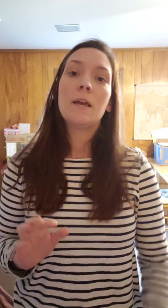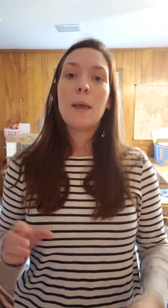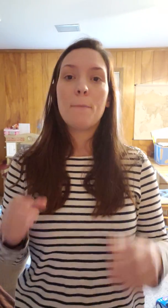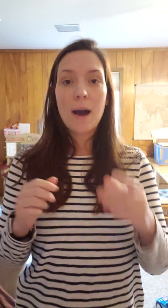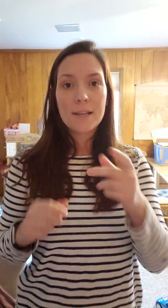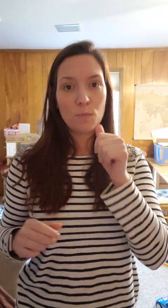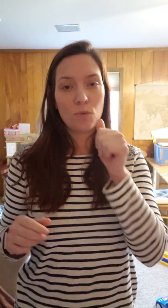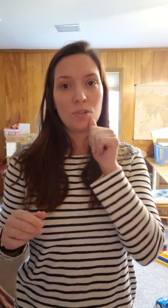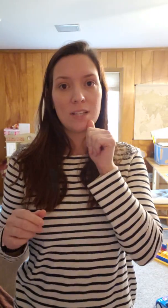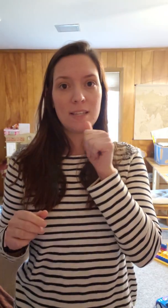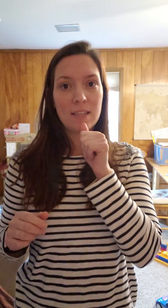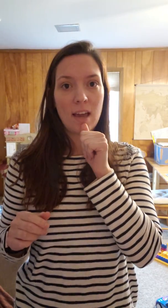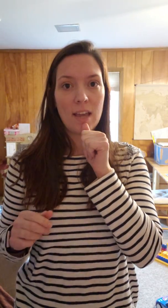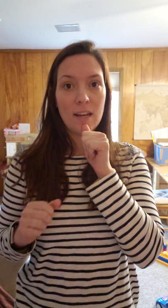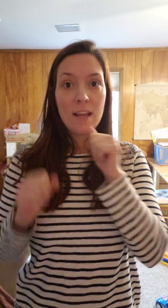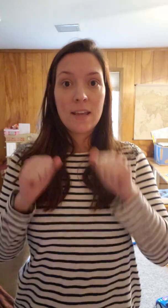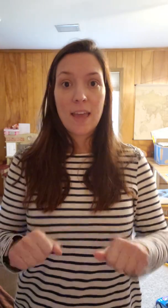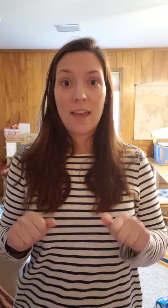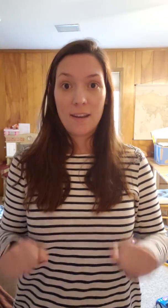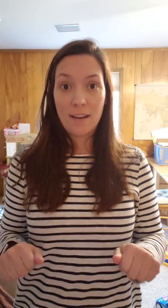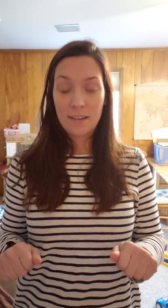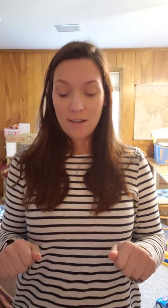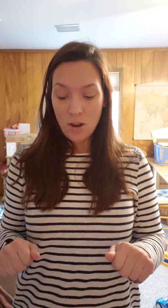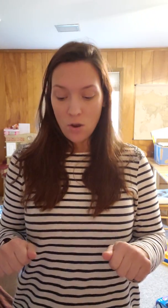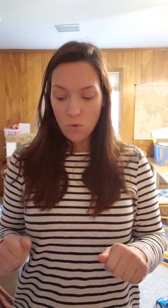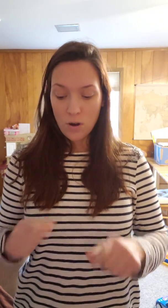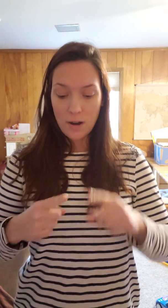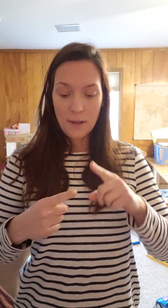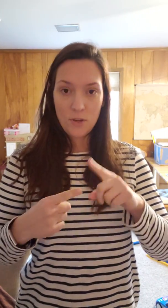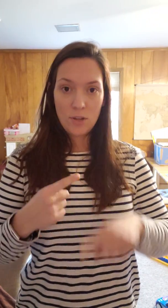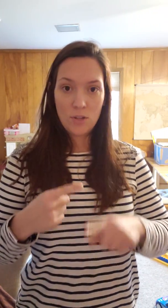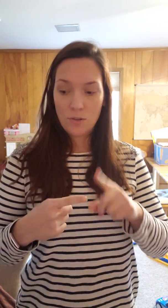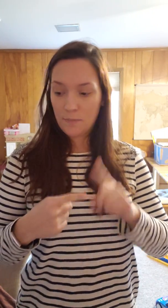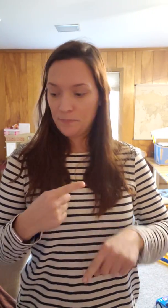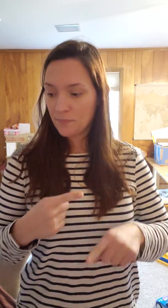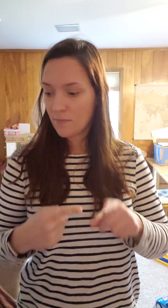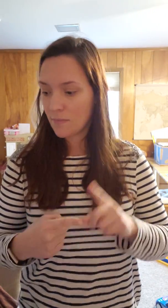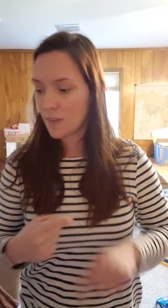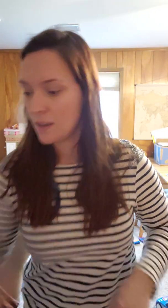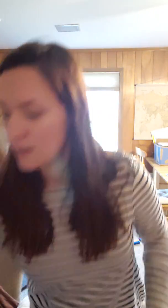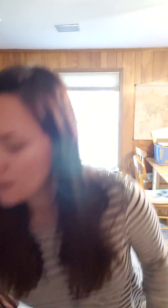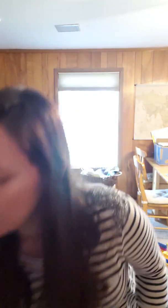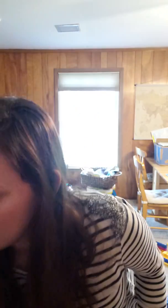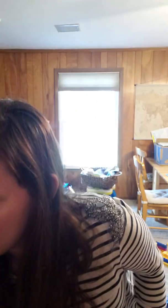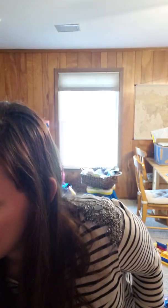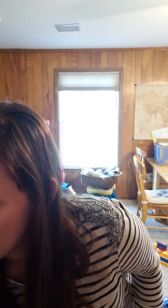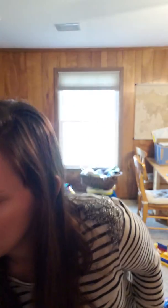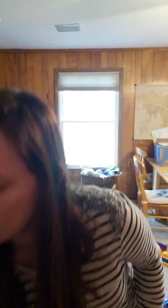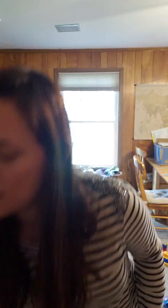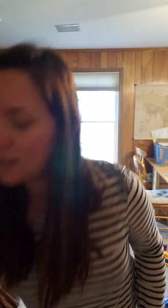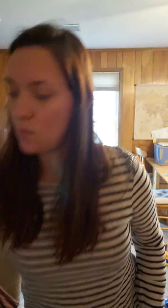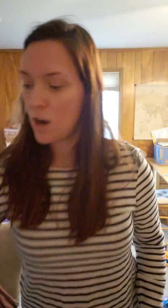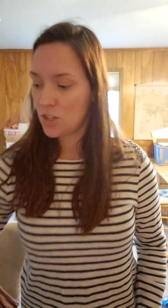impossible so that's the sign cannot or um you can do goodness watch